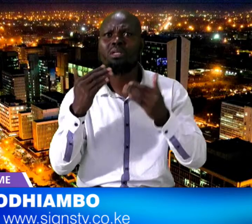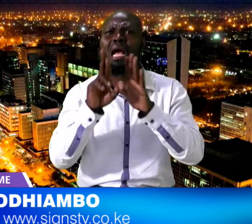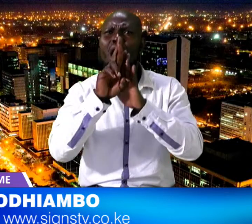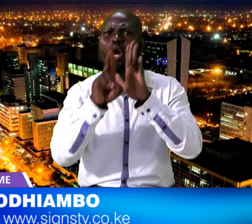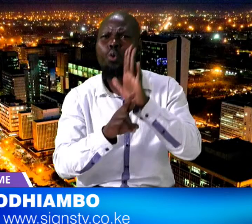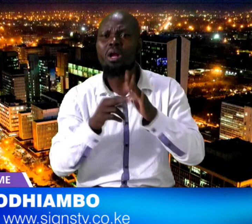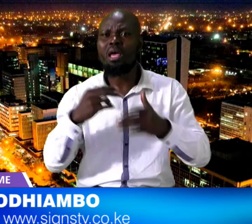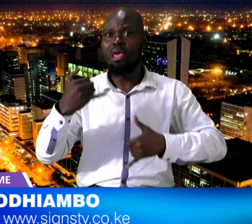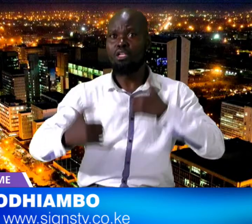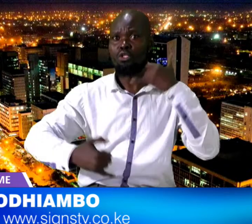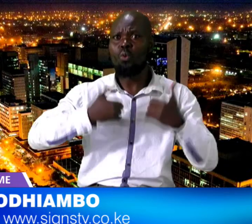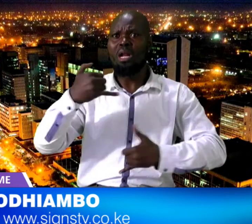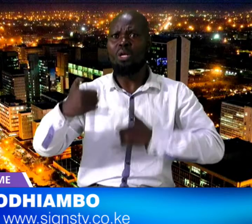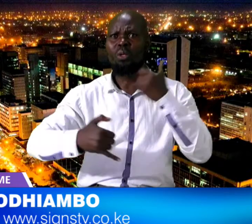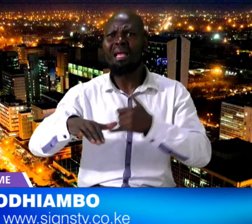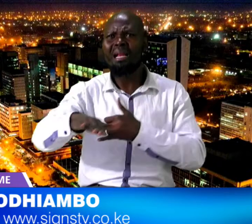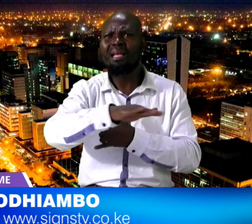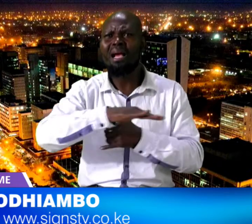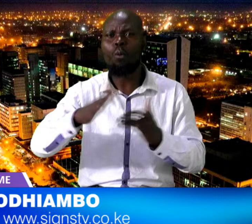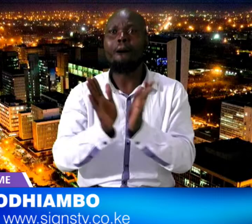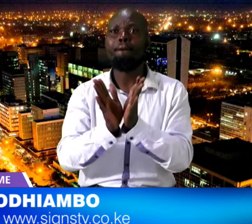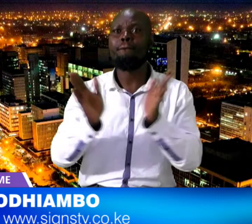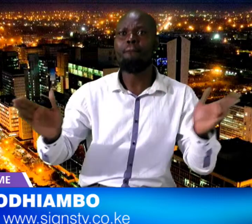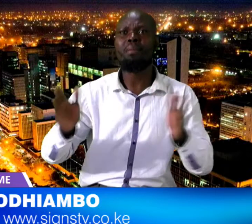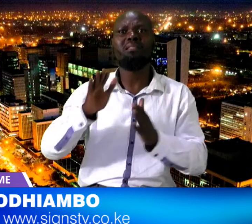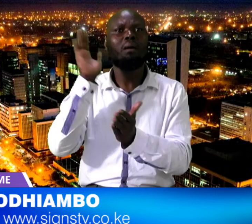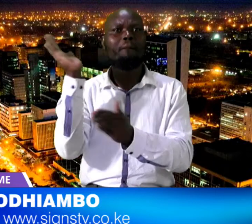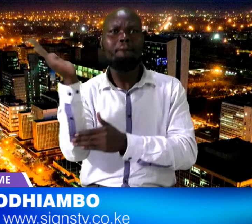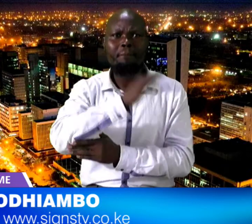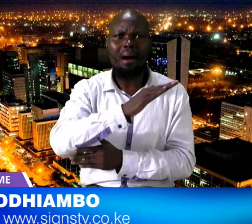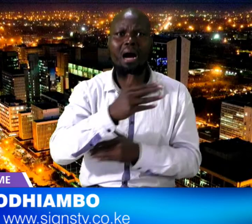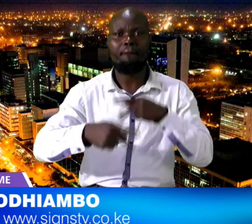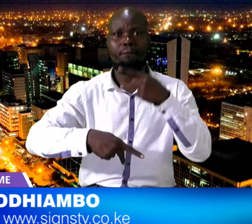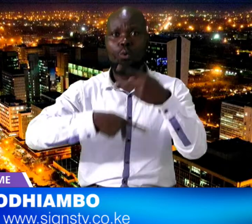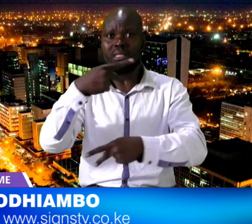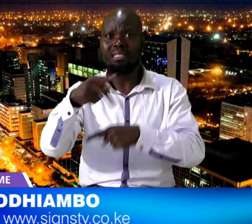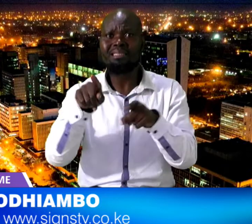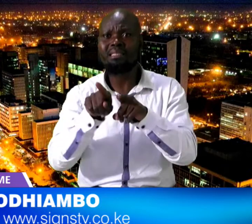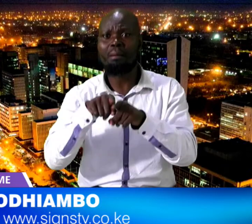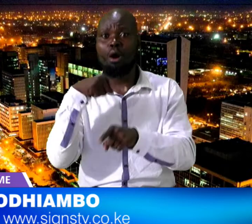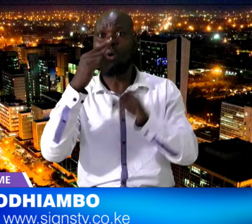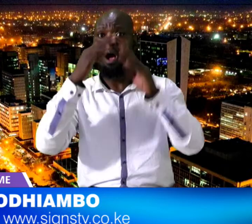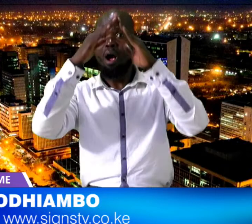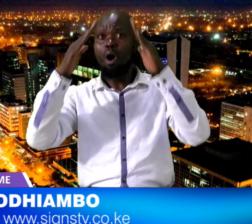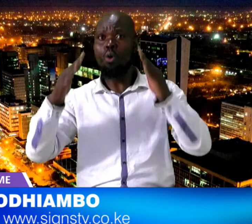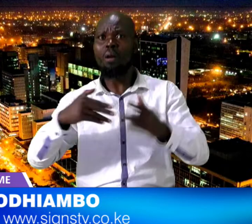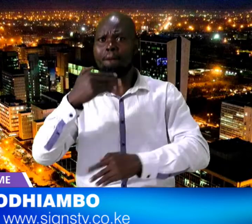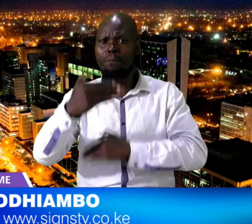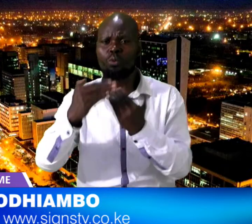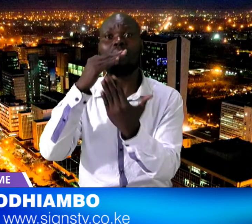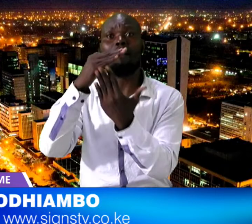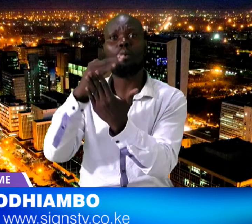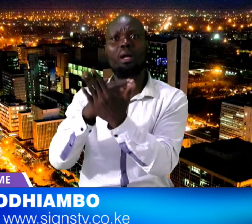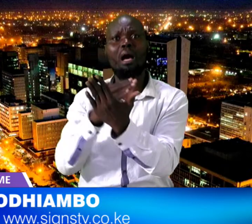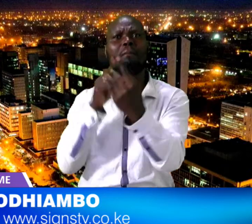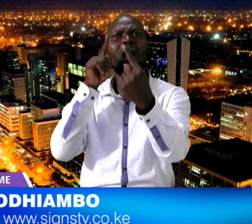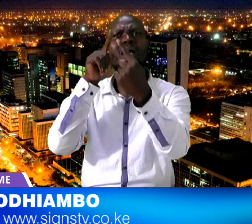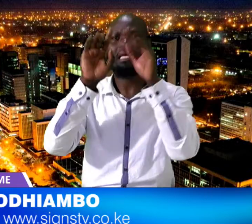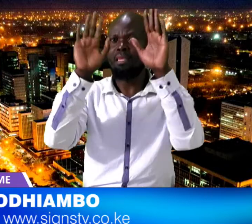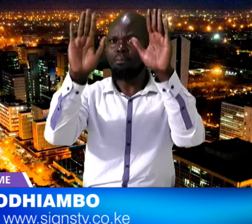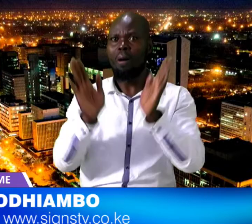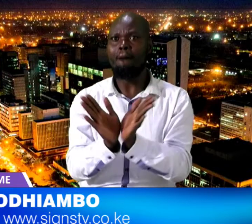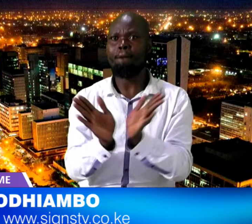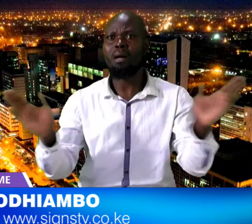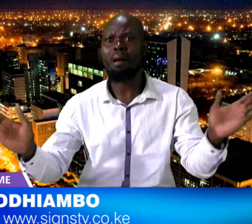Friday, Ruto underscored that despite the court ruling, he enjoys substantial